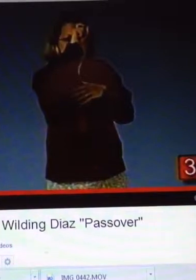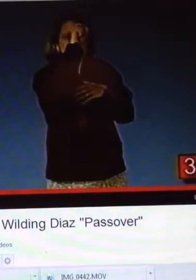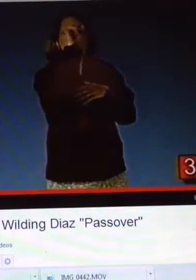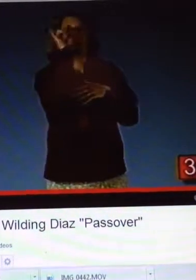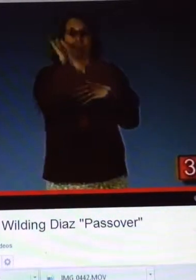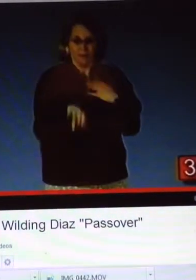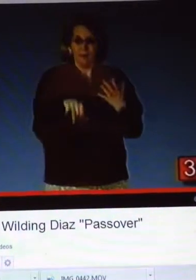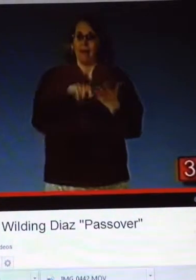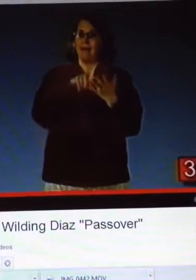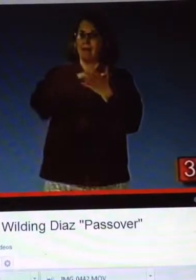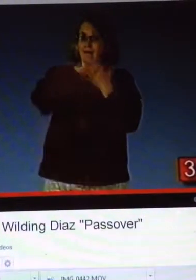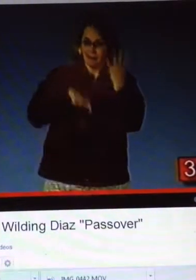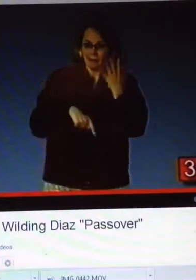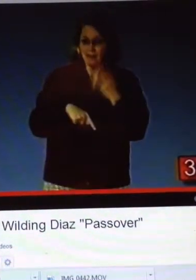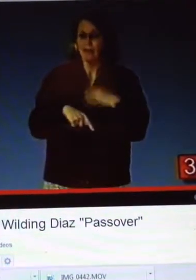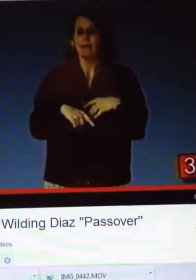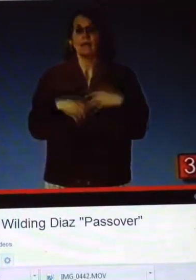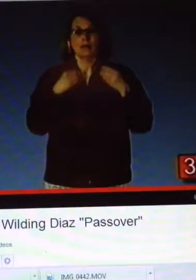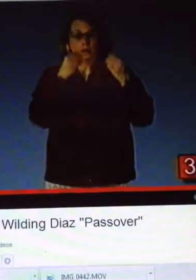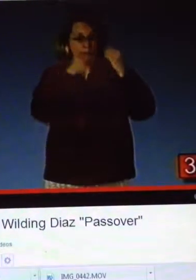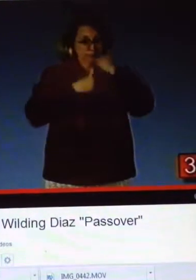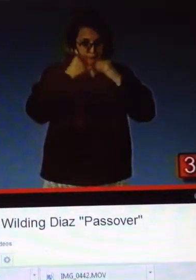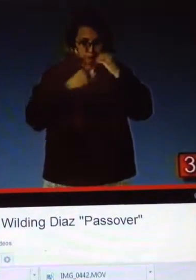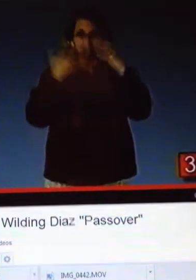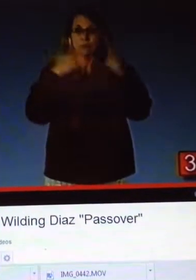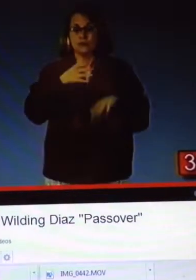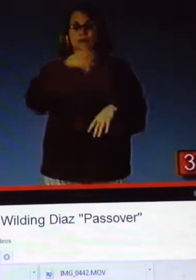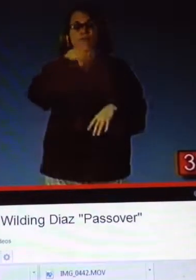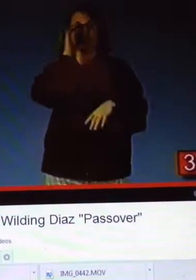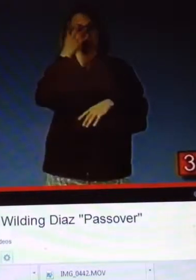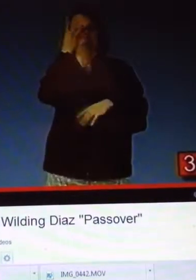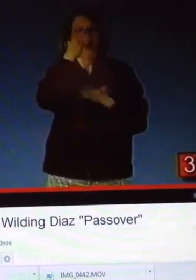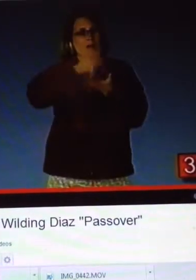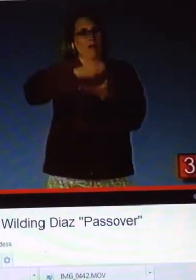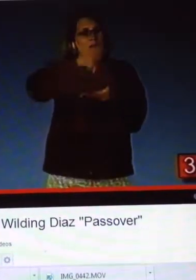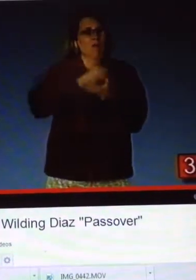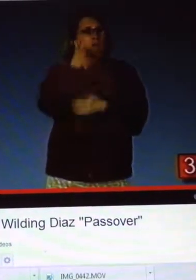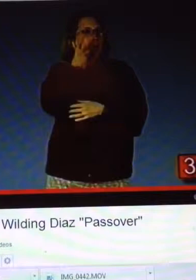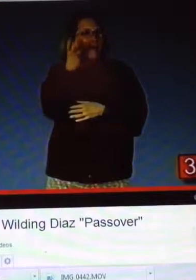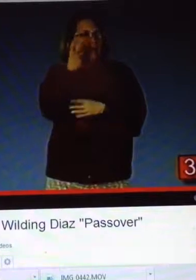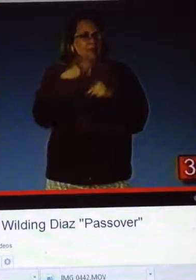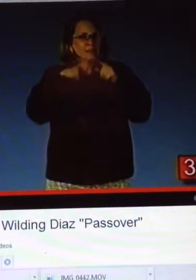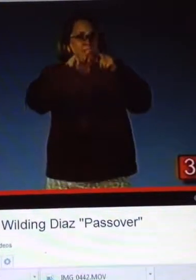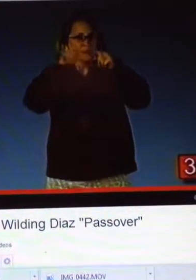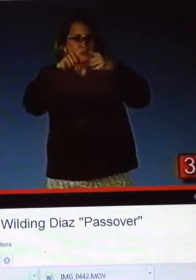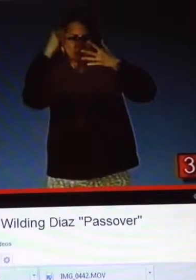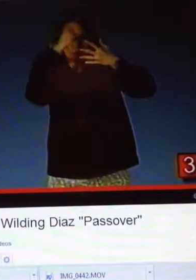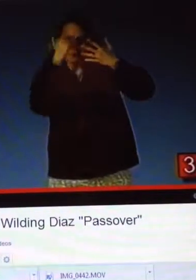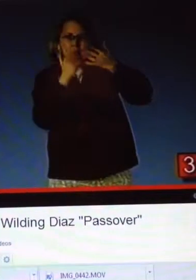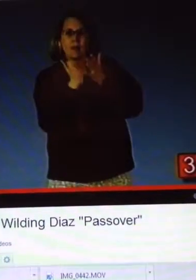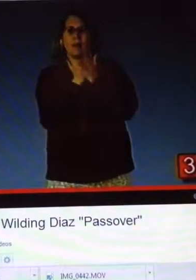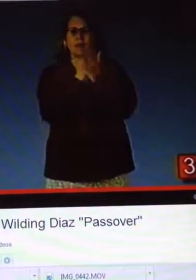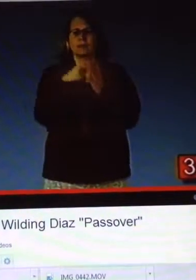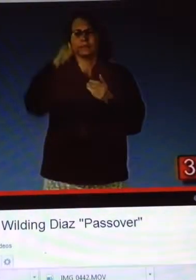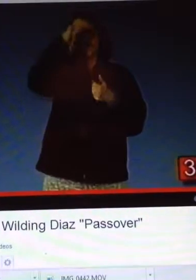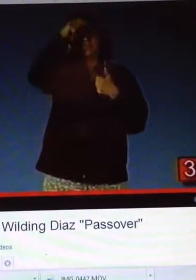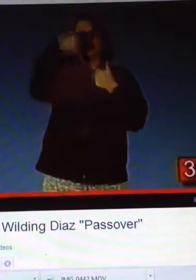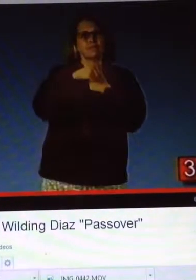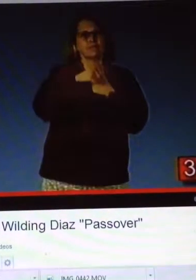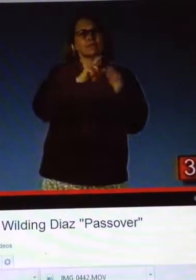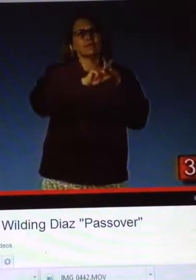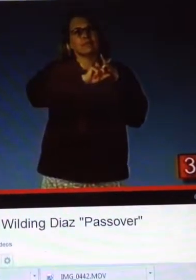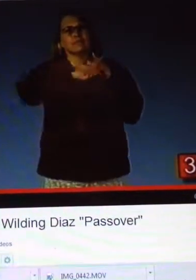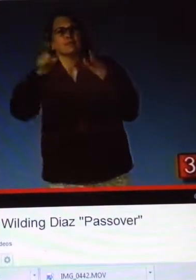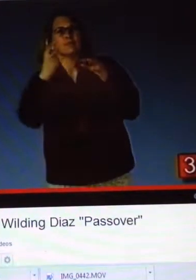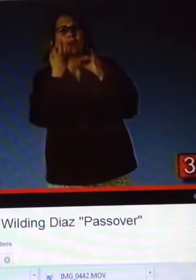And that represents the suffering of the Jews as they were in captivity in Egypt. And then they drink wine. So all of